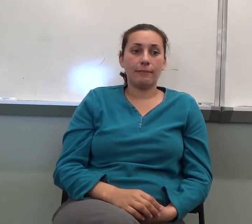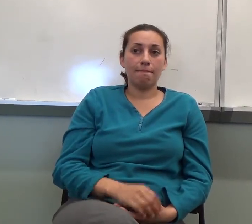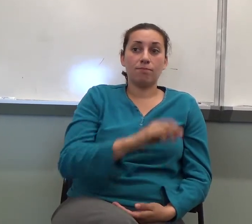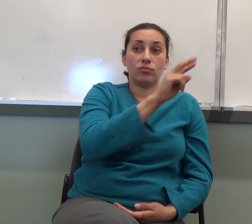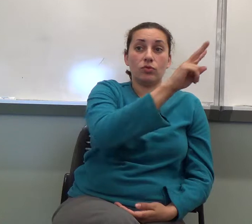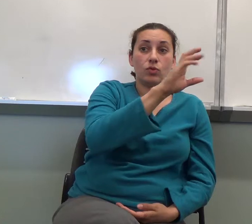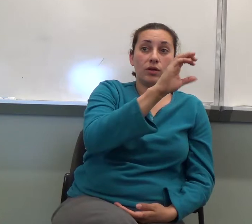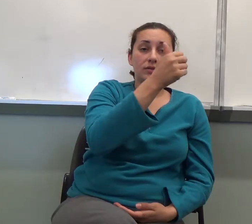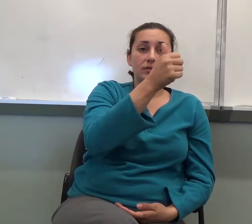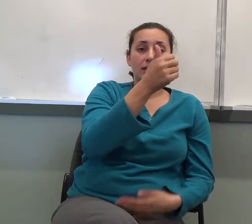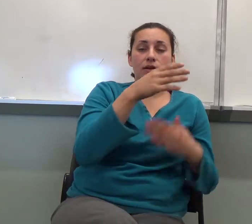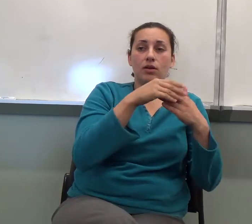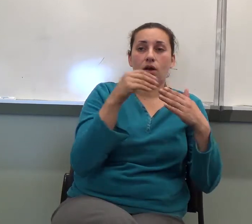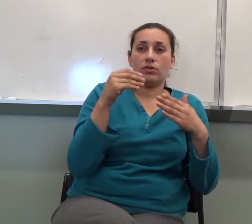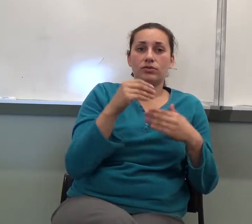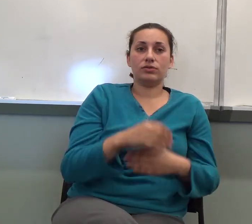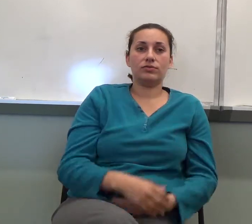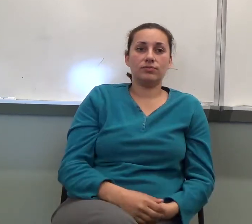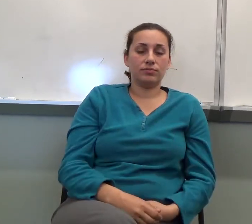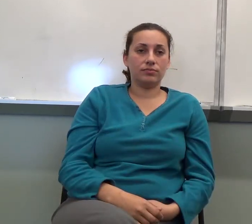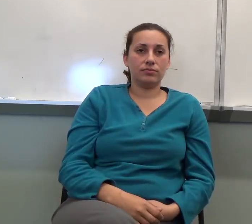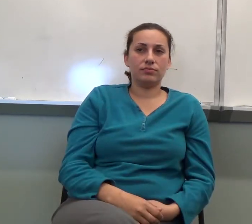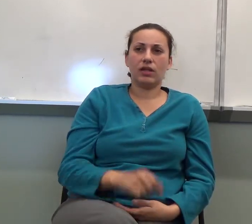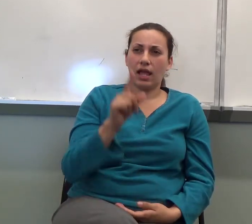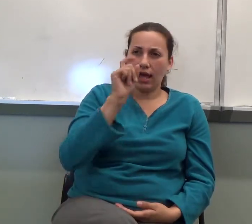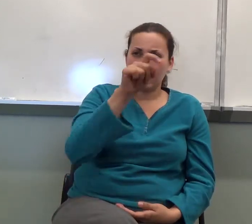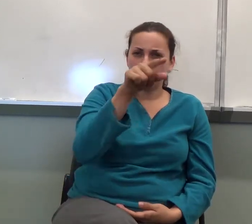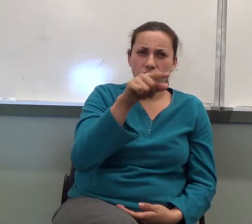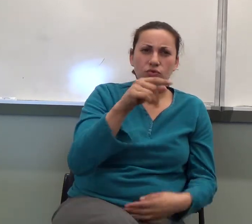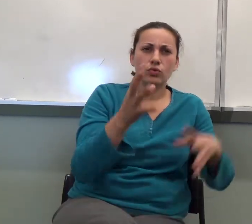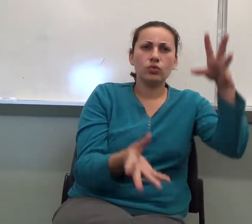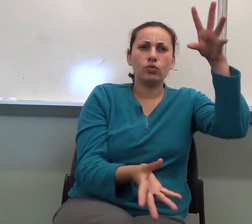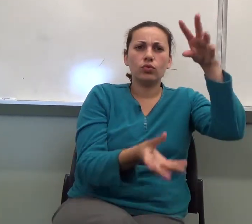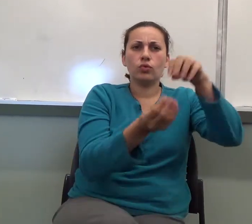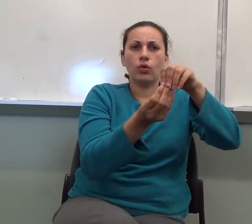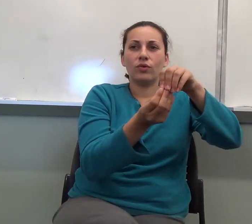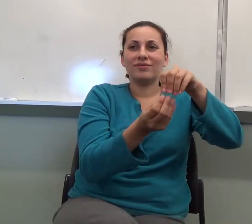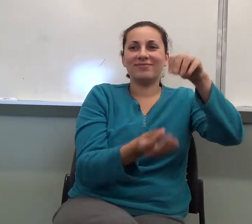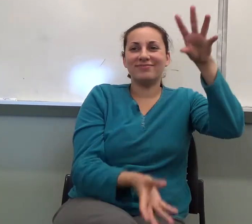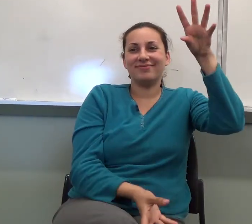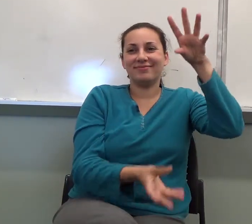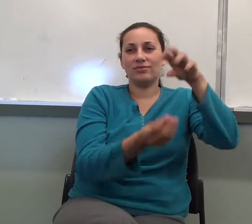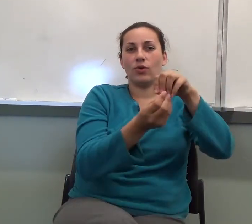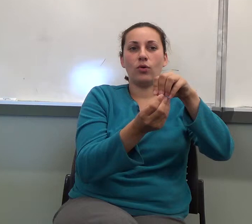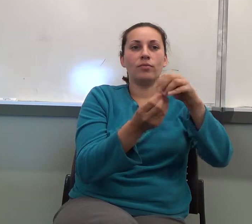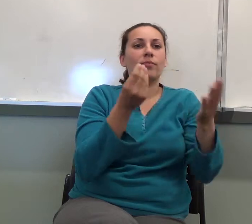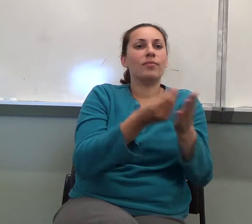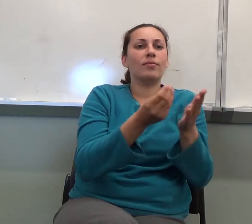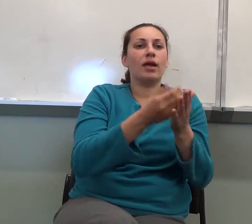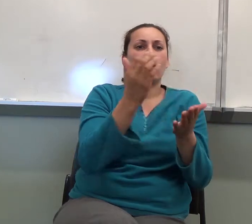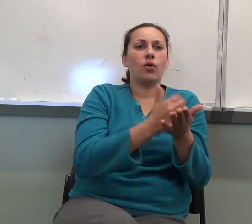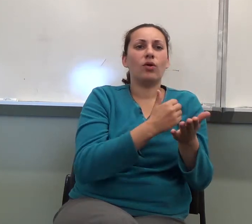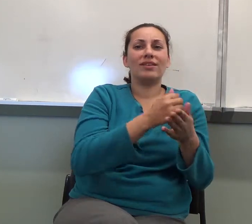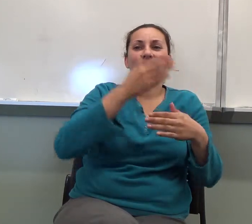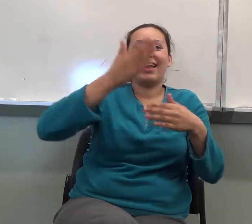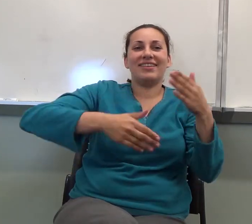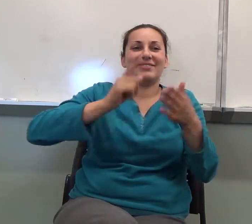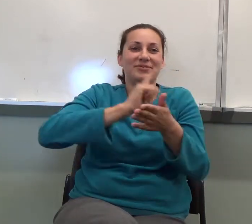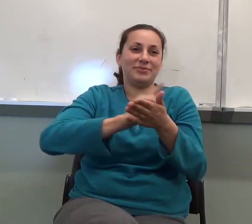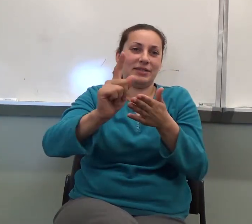$210. Now they ask you, what is his total salary at the end of the week, so that has to be added to this. 400, his